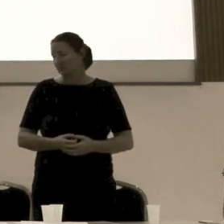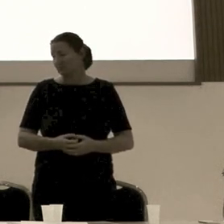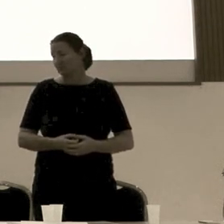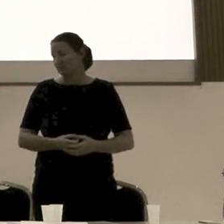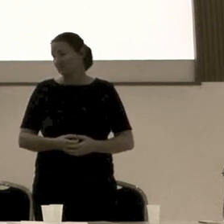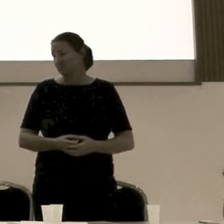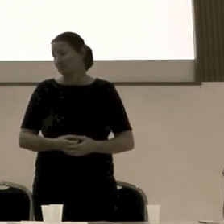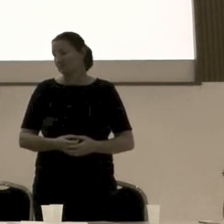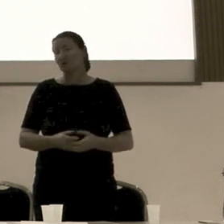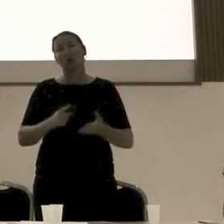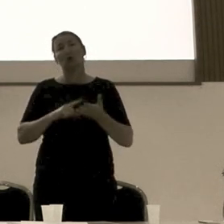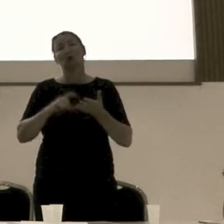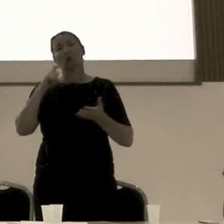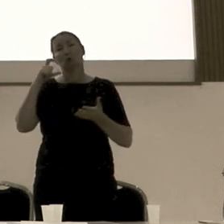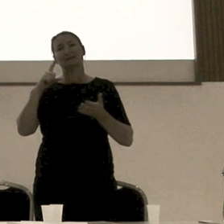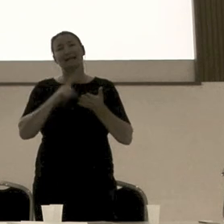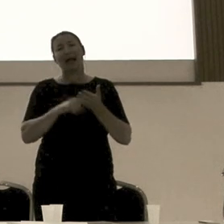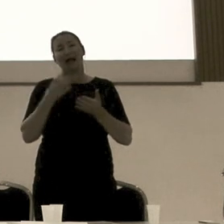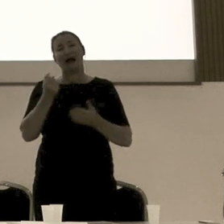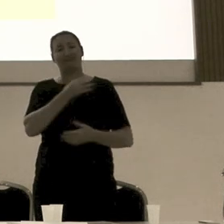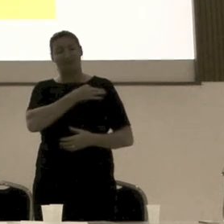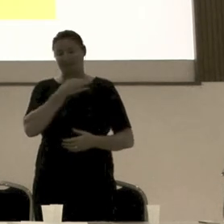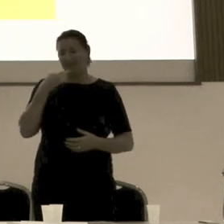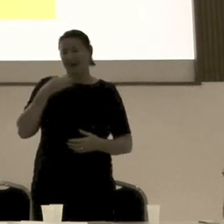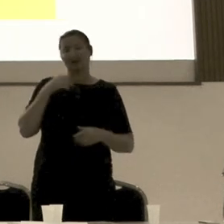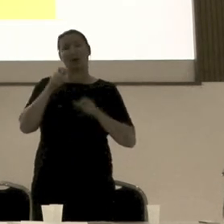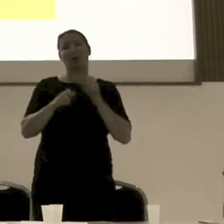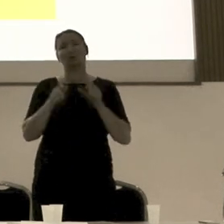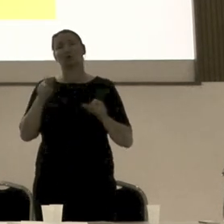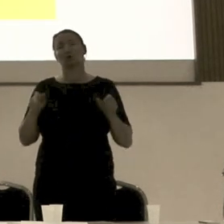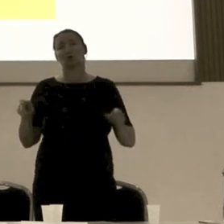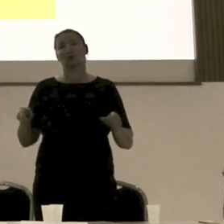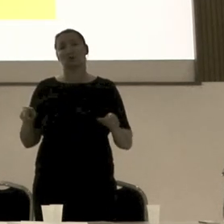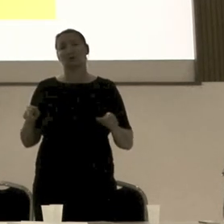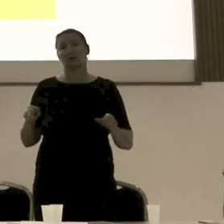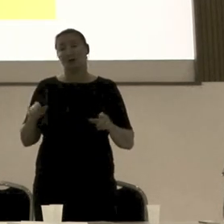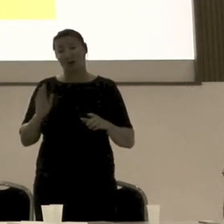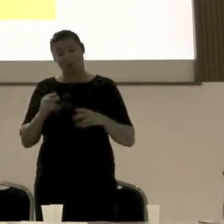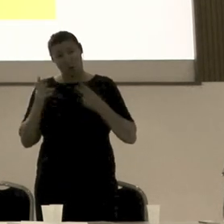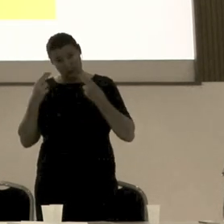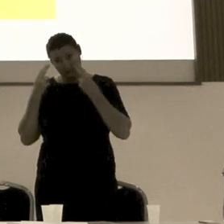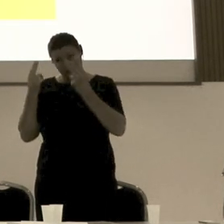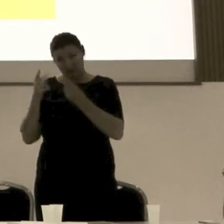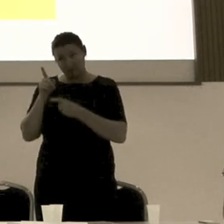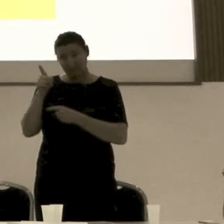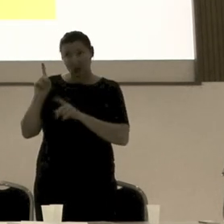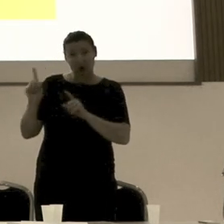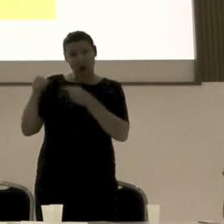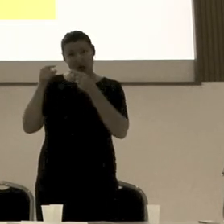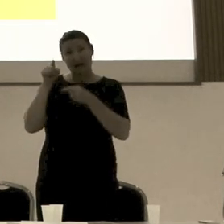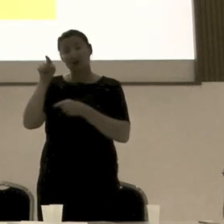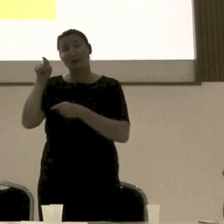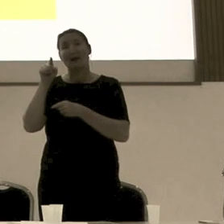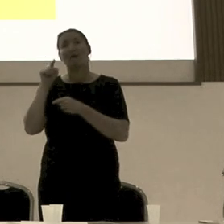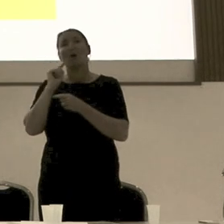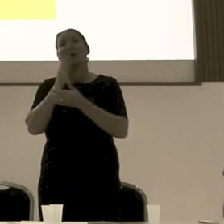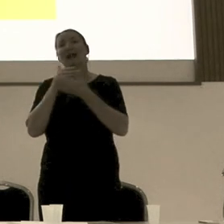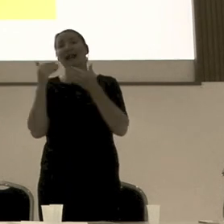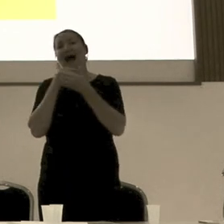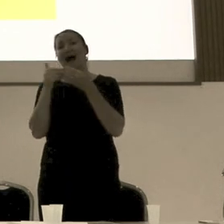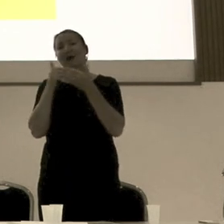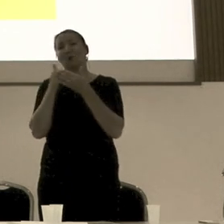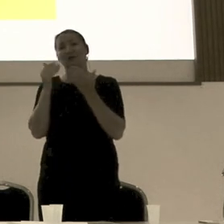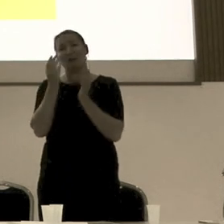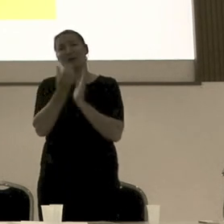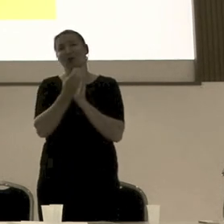At UCL, we have medical students who are working to challenge the language used to describe disability in their curriculum, which